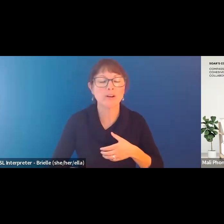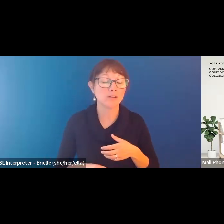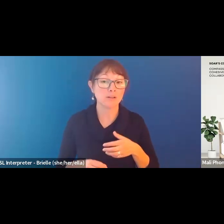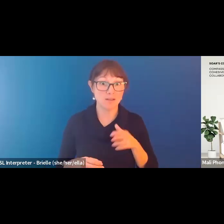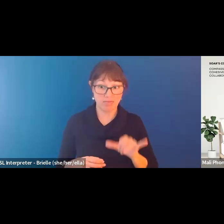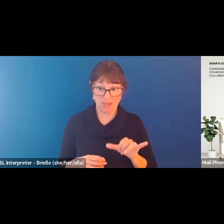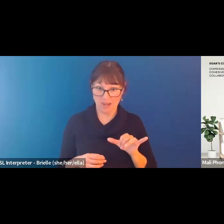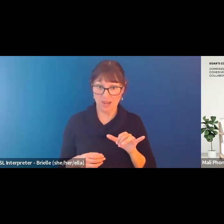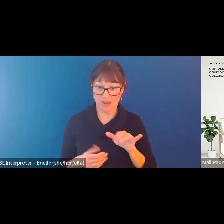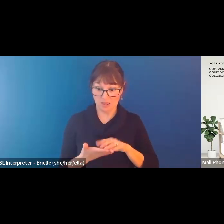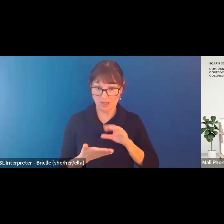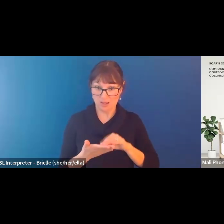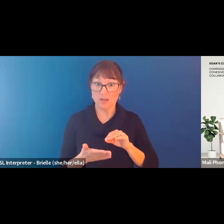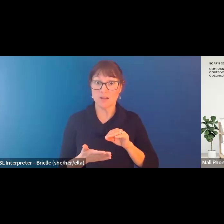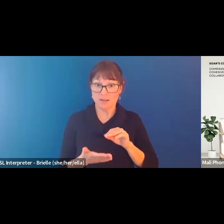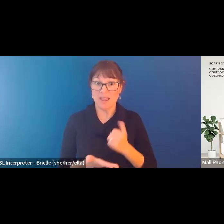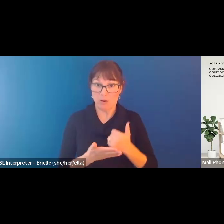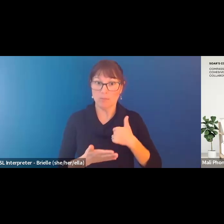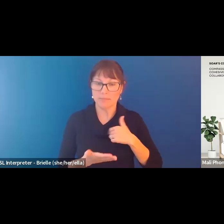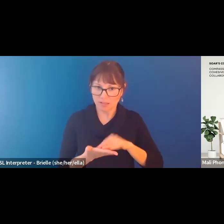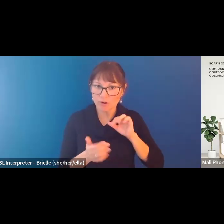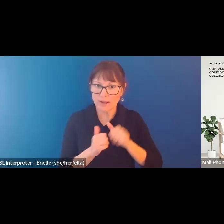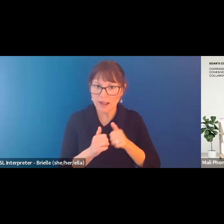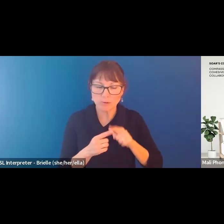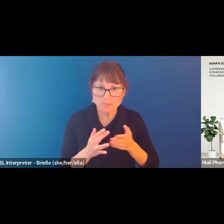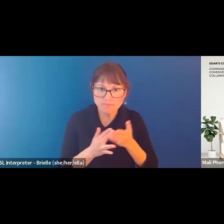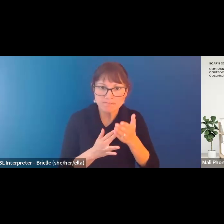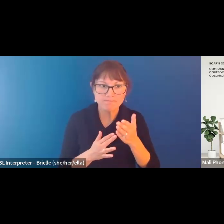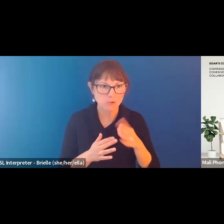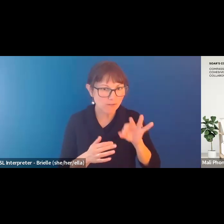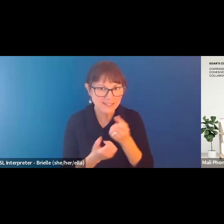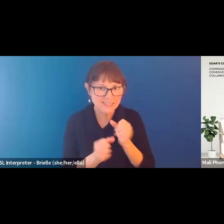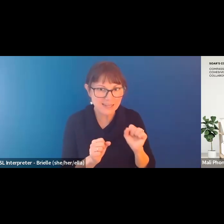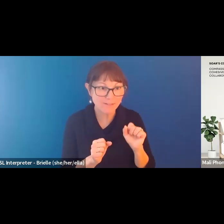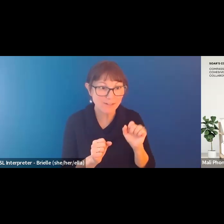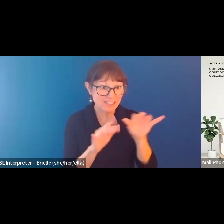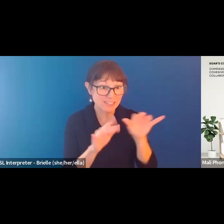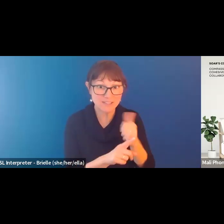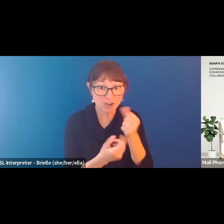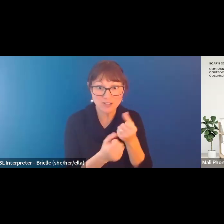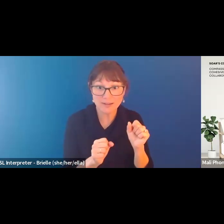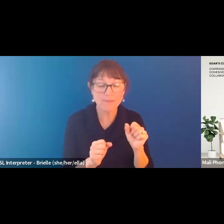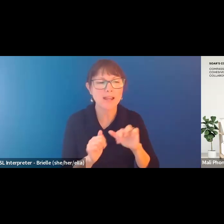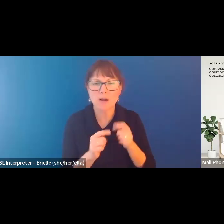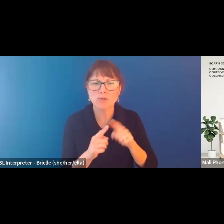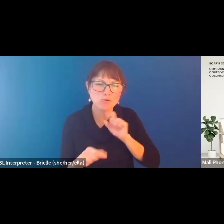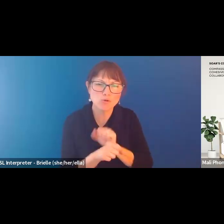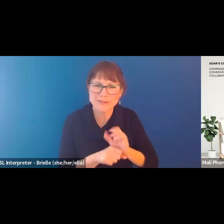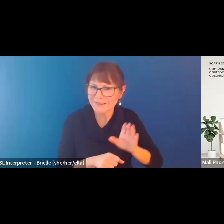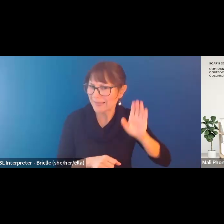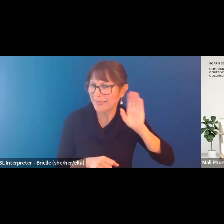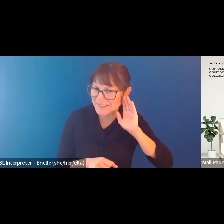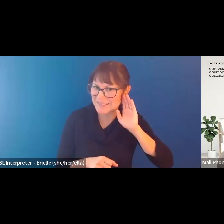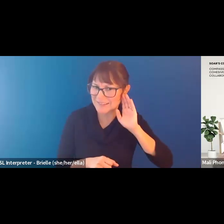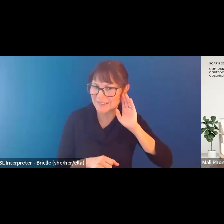with grace, how to build safety in unsafe systems, and how to truly listen, not just to words, but to